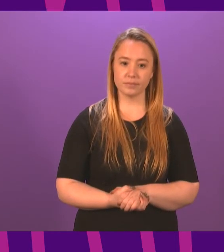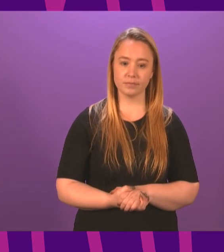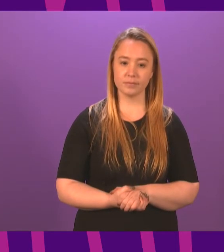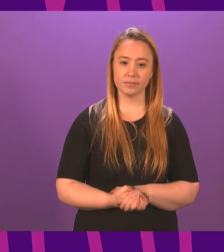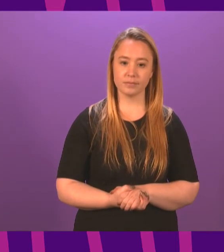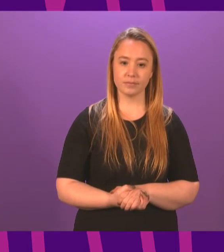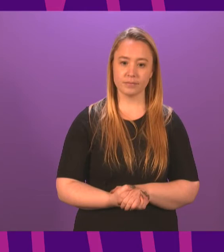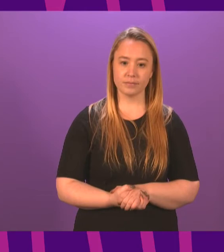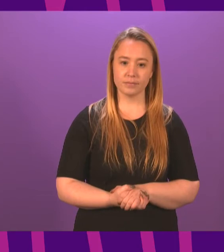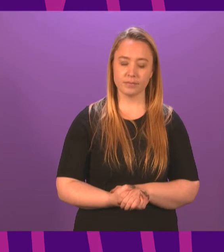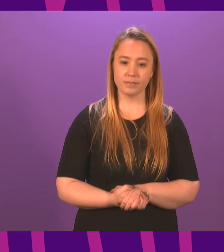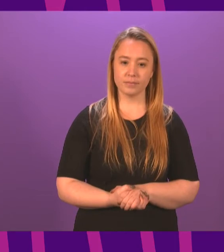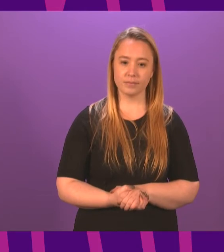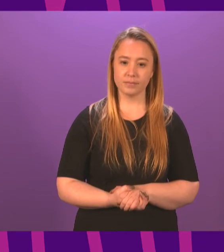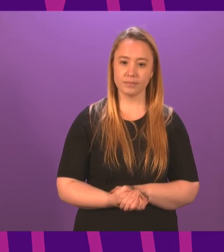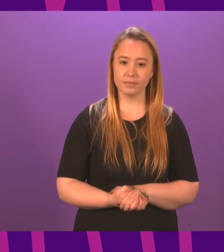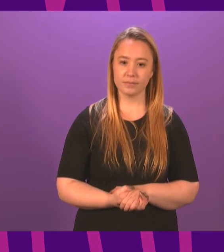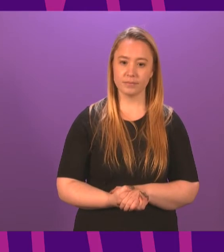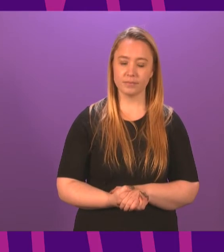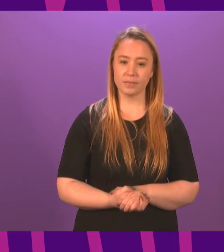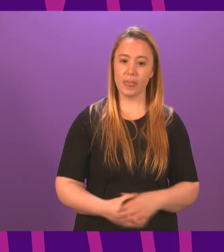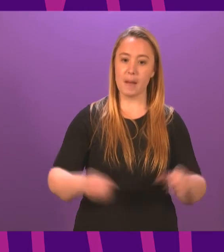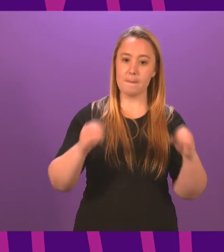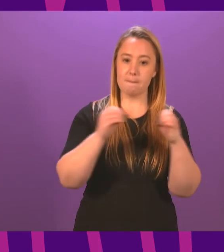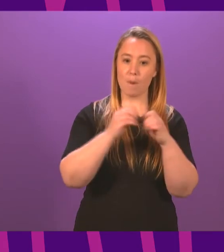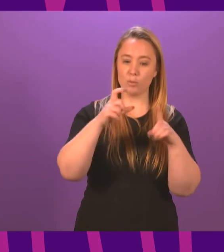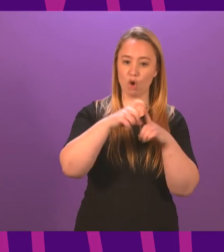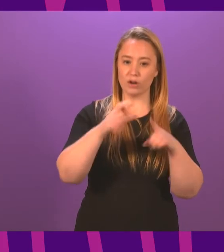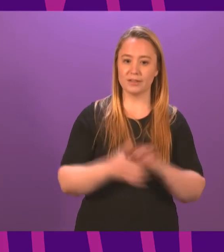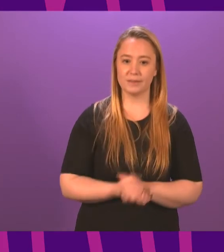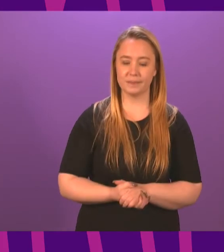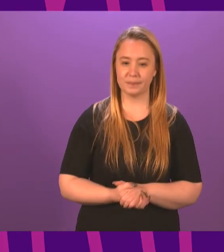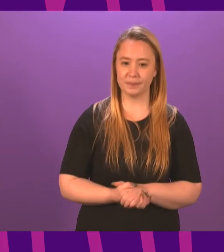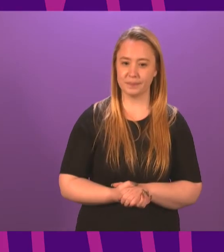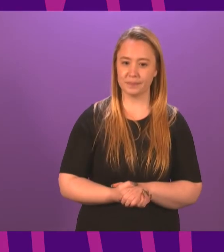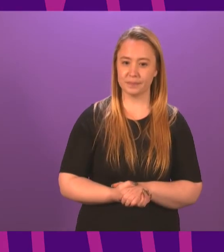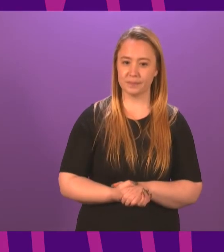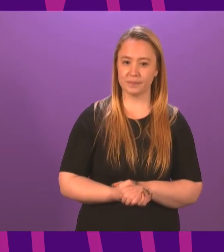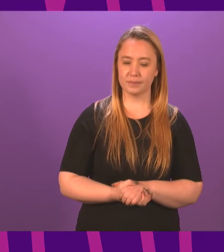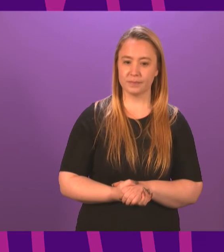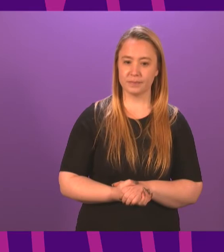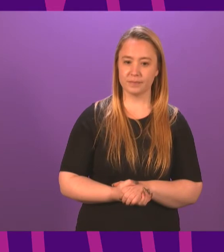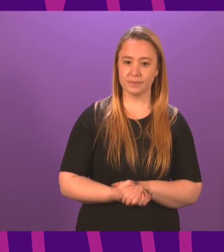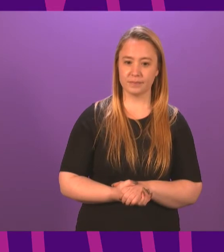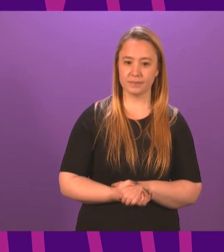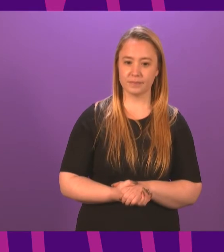on Bob Doris, Bob Doris be followed by Jamie Green. Bob Doris be followed by Jamie Green.